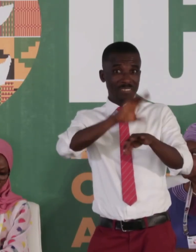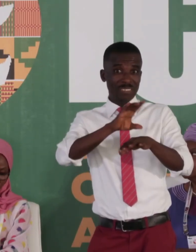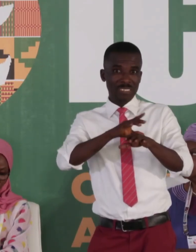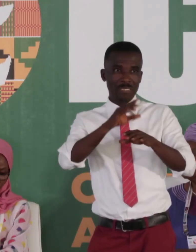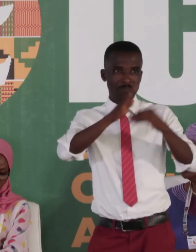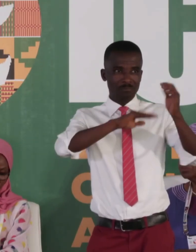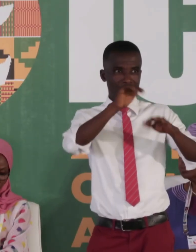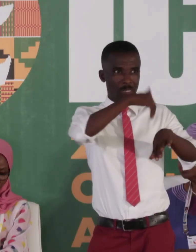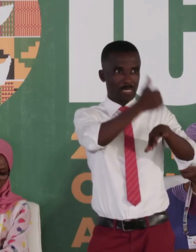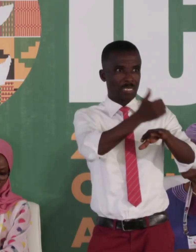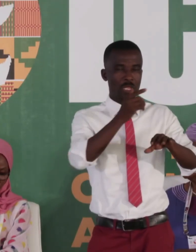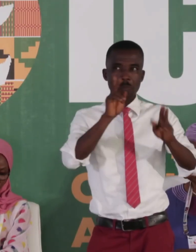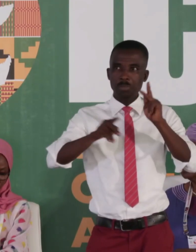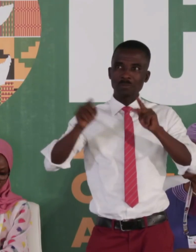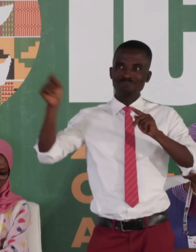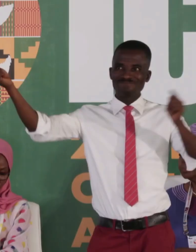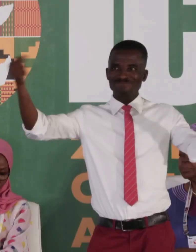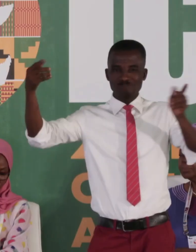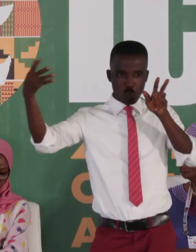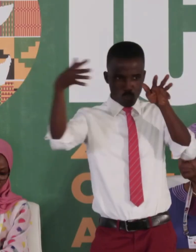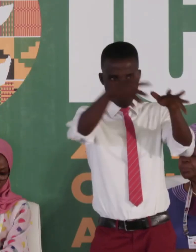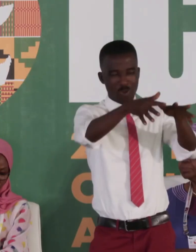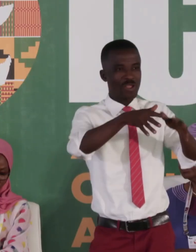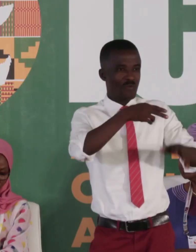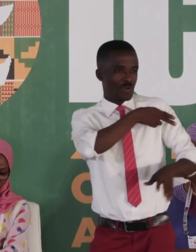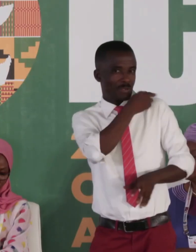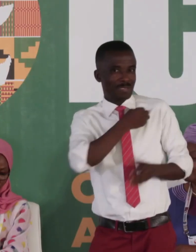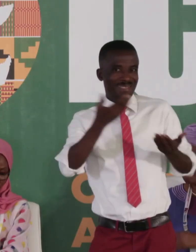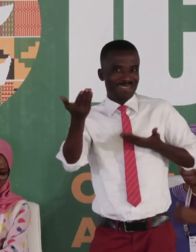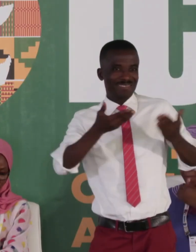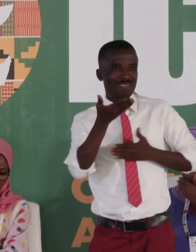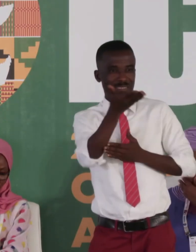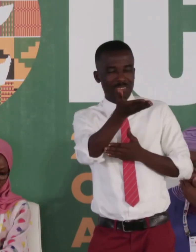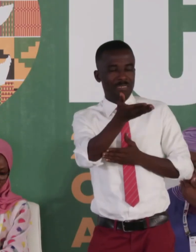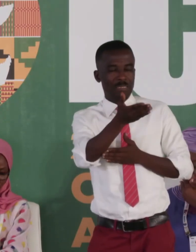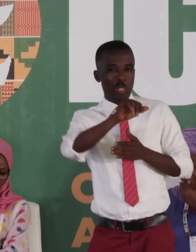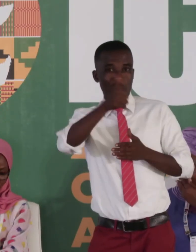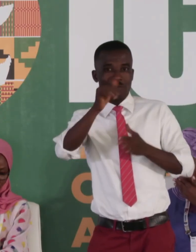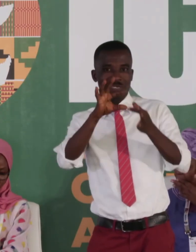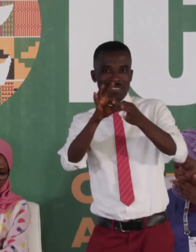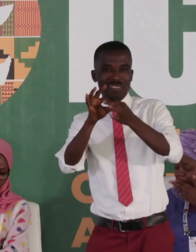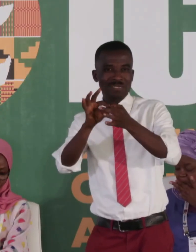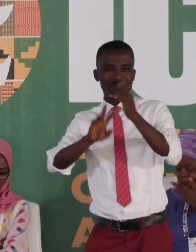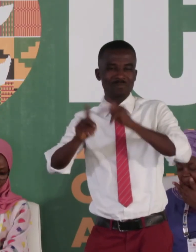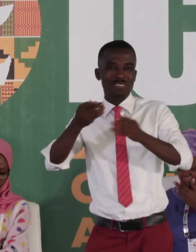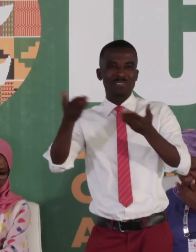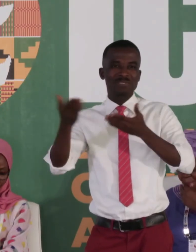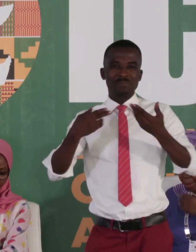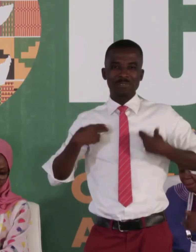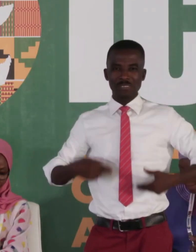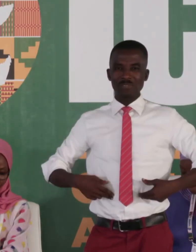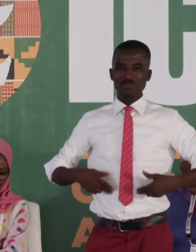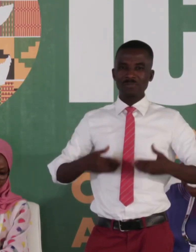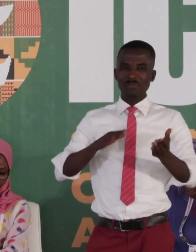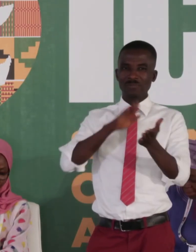these 5 districts together, working in hand together with other health